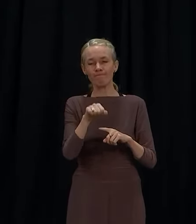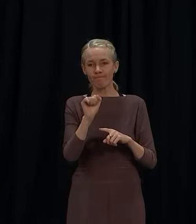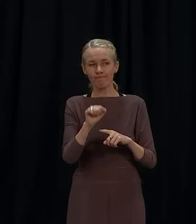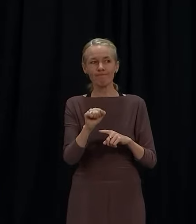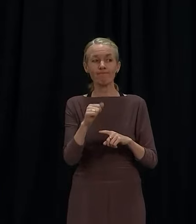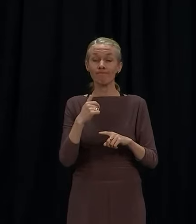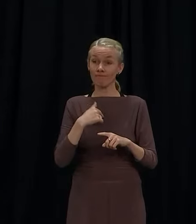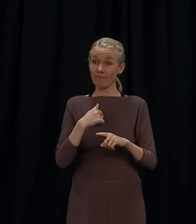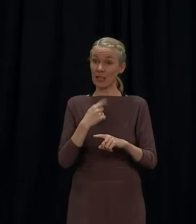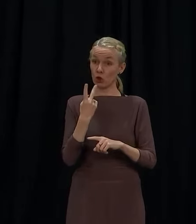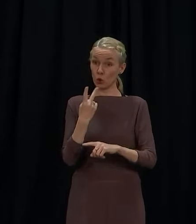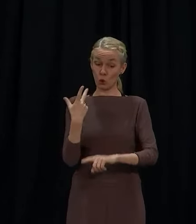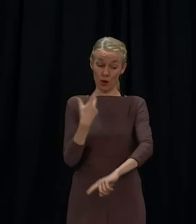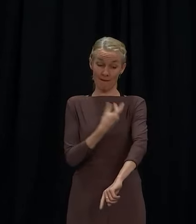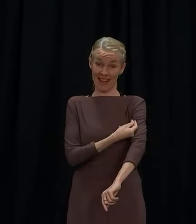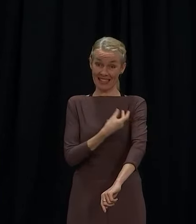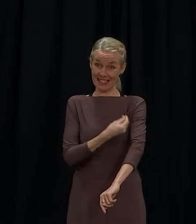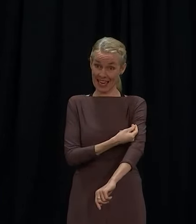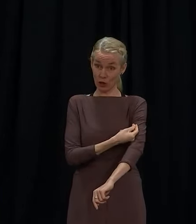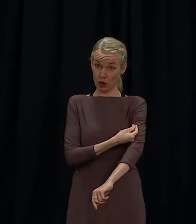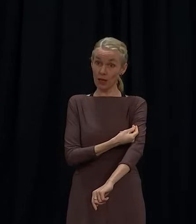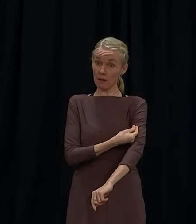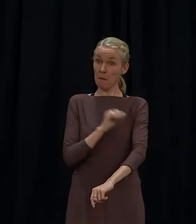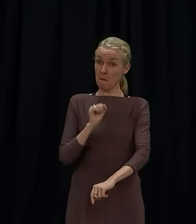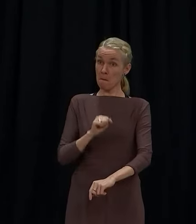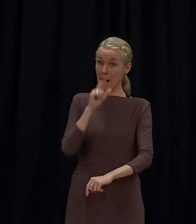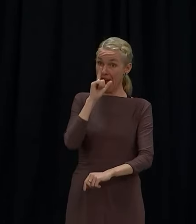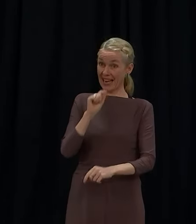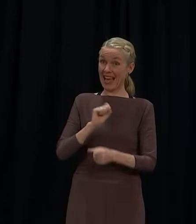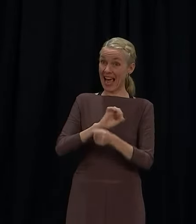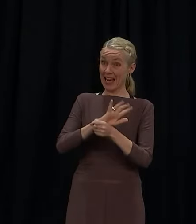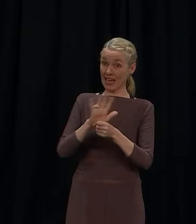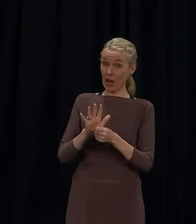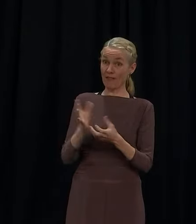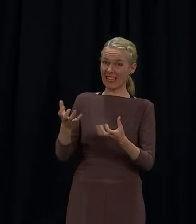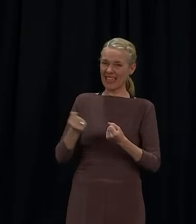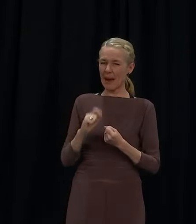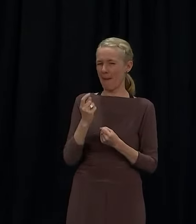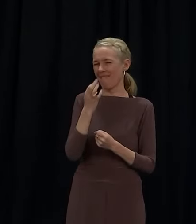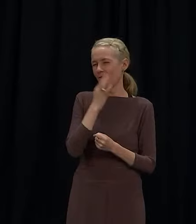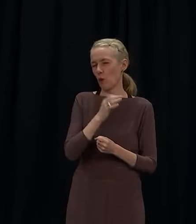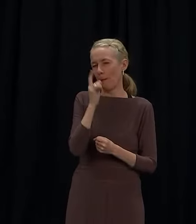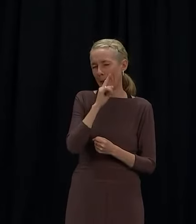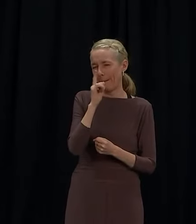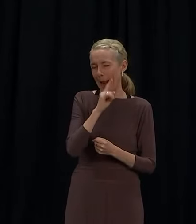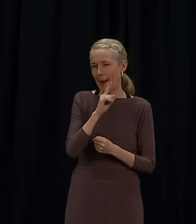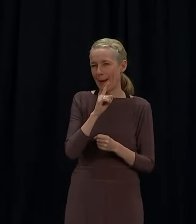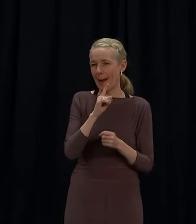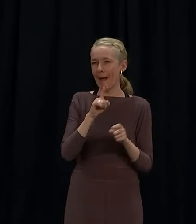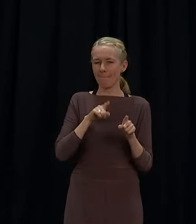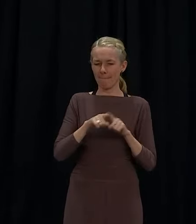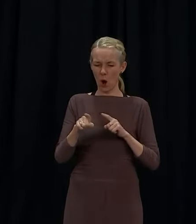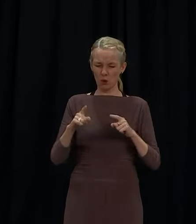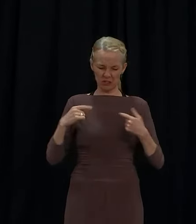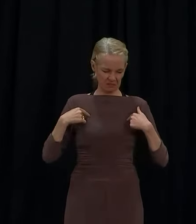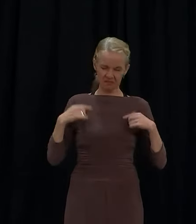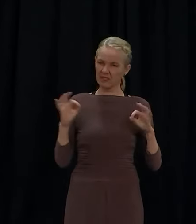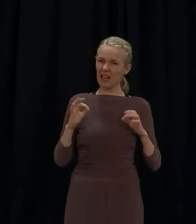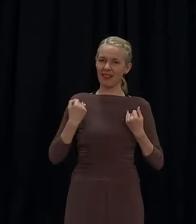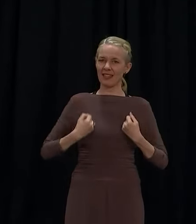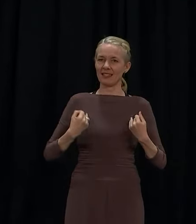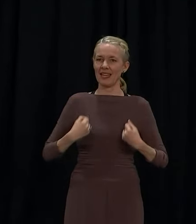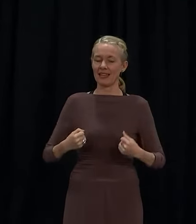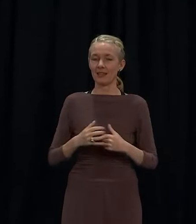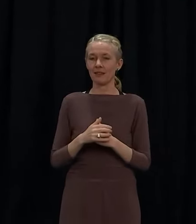have been fully vaccinated, but the likelihood of being infected is dramatically reduced. But I guess the question is that, those who can